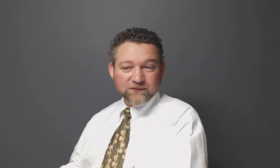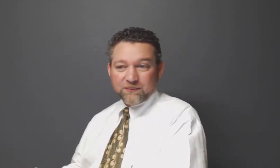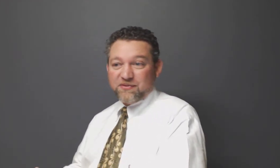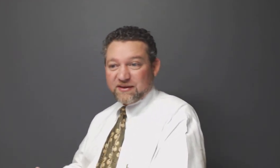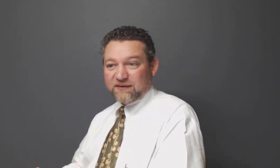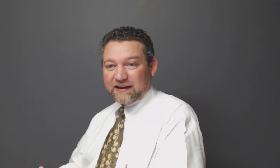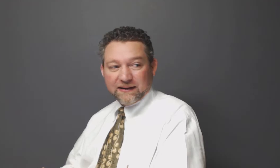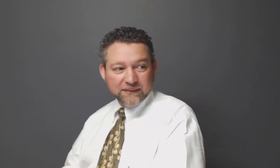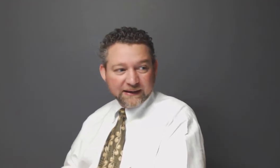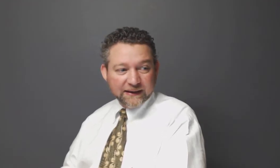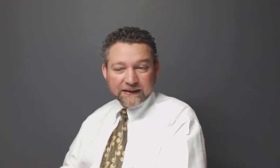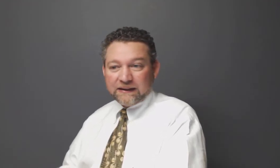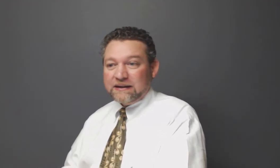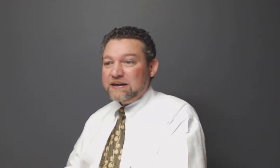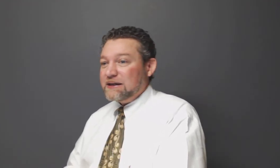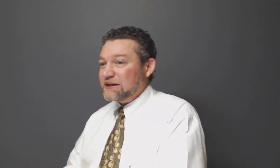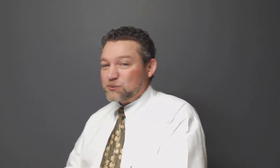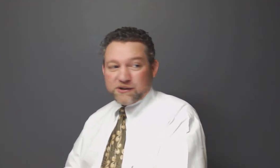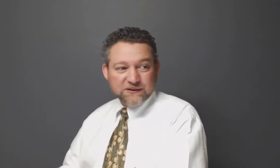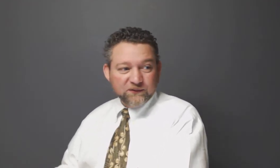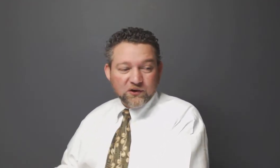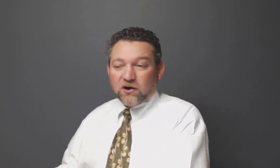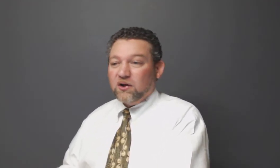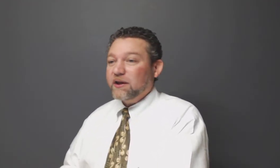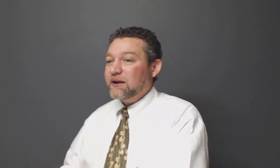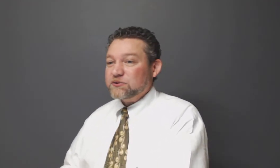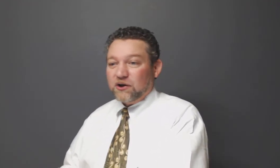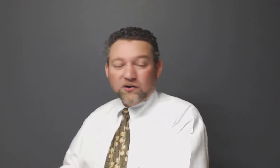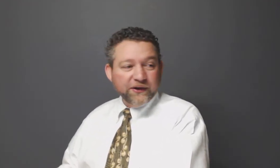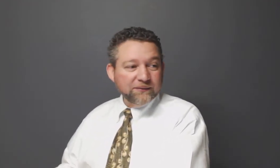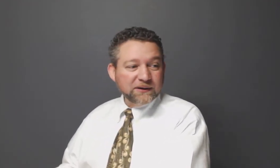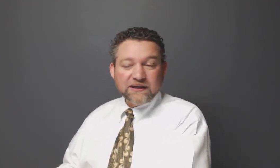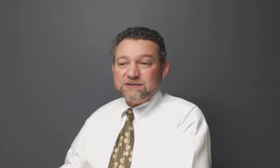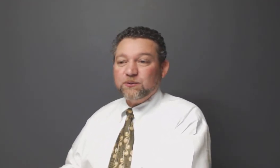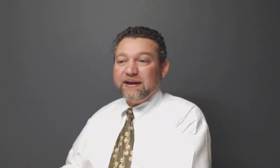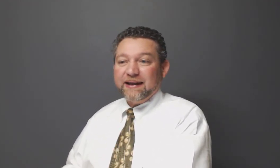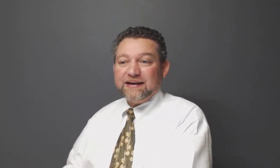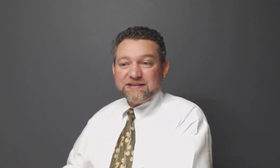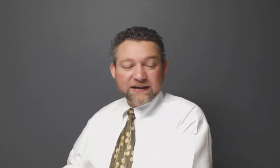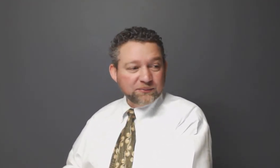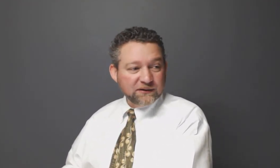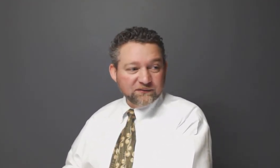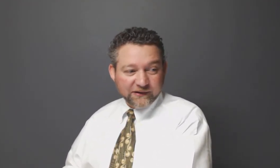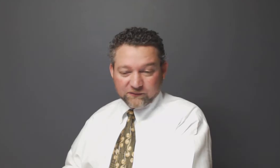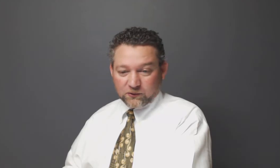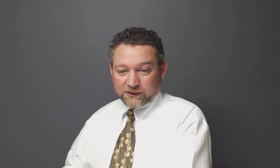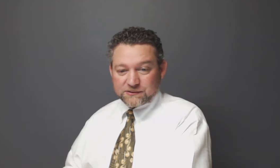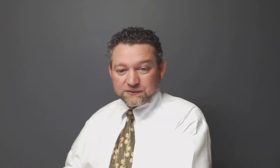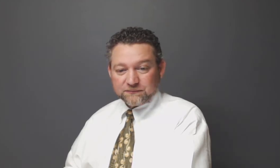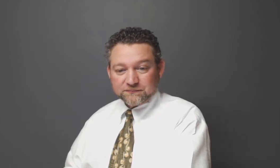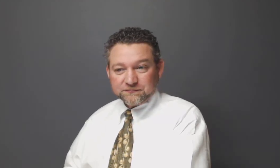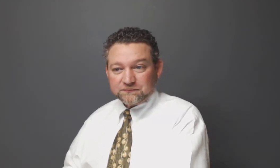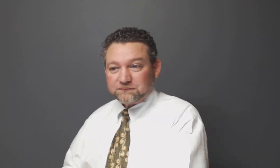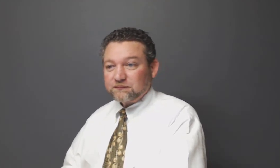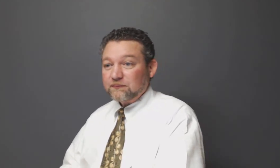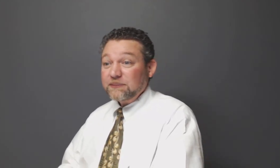from the violent man is once and for all, and it was all done because we had a champion fight for us.